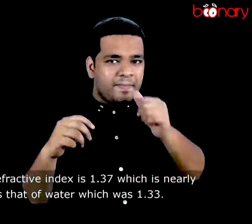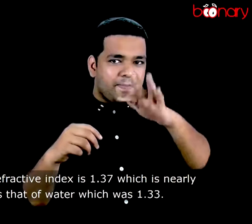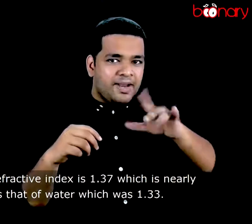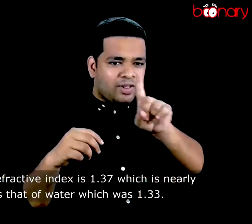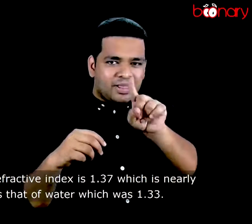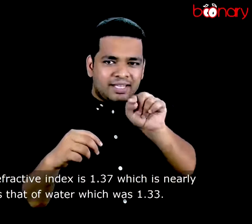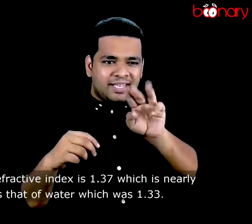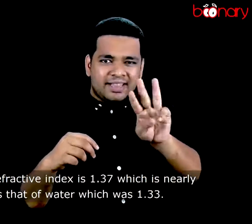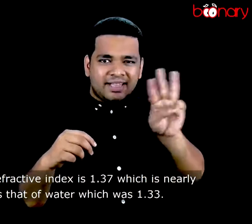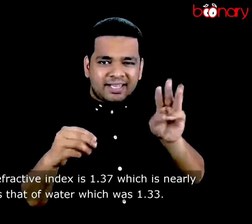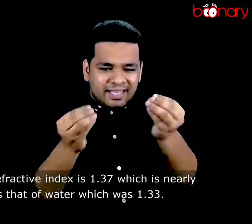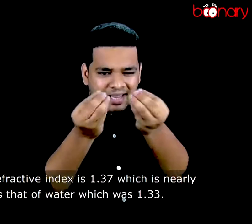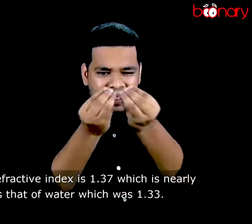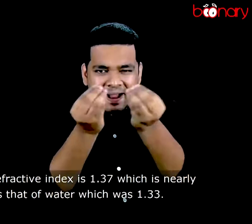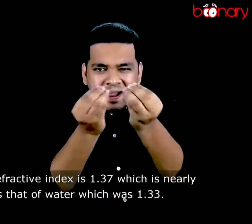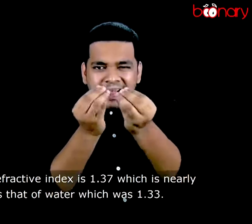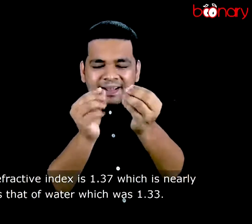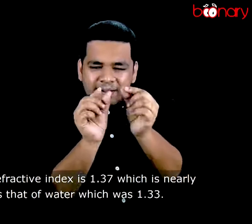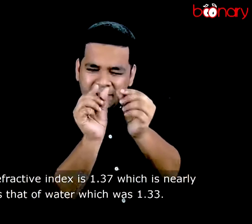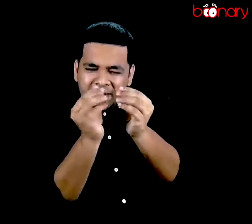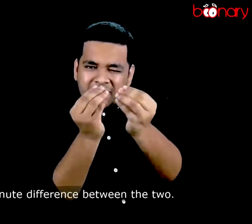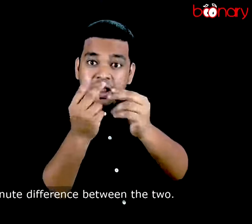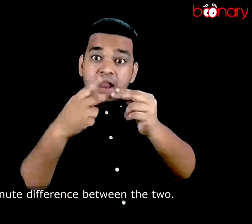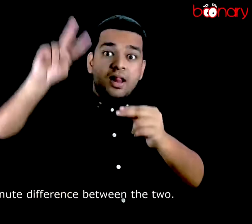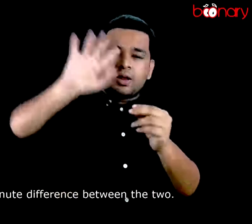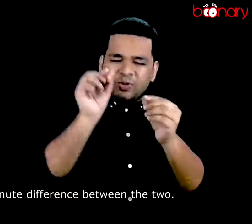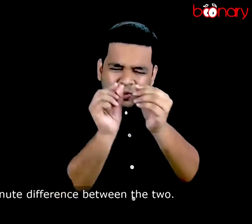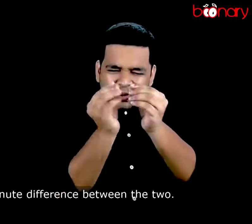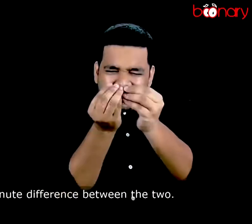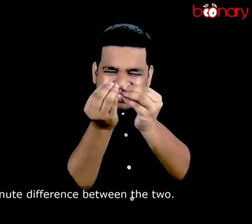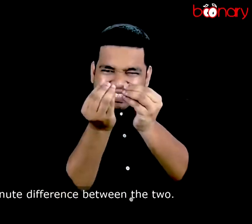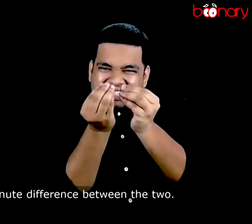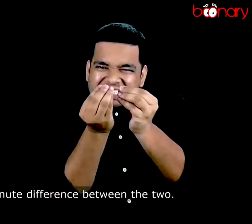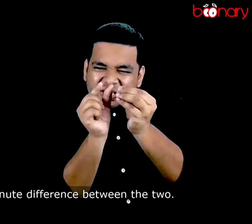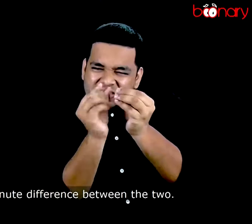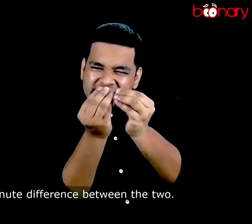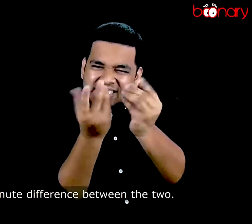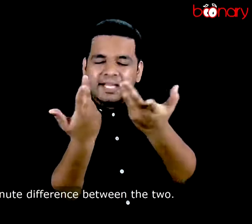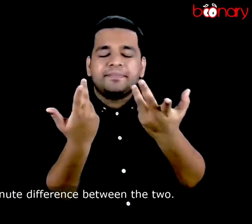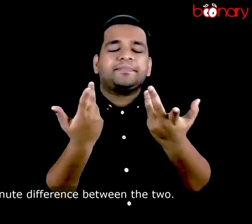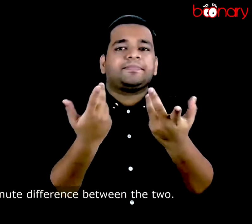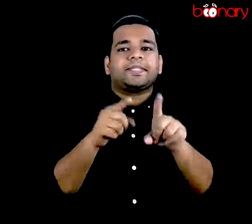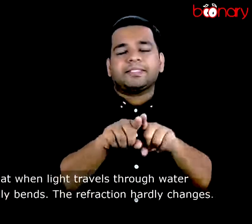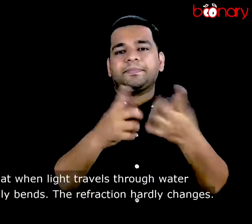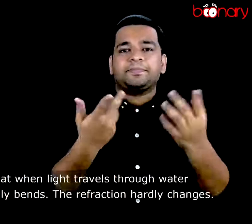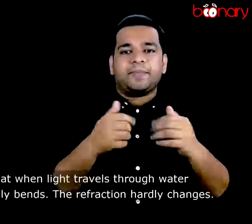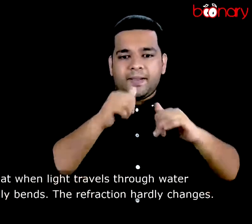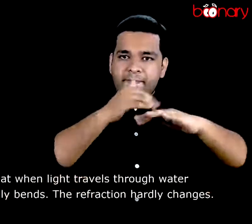of water, which was 1.33. It's just a minute difference between the two. So this means